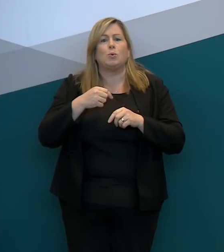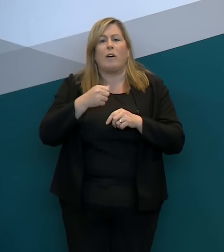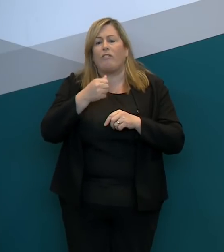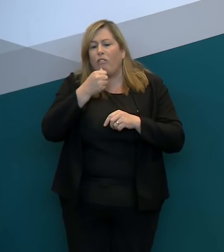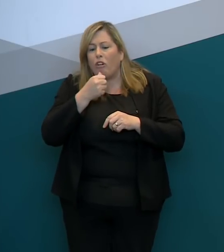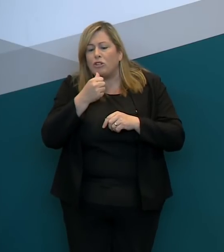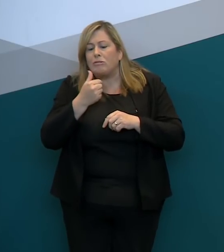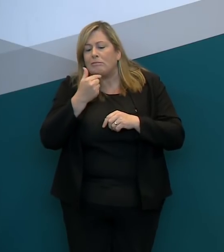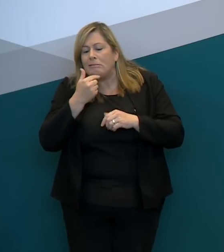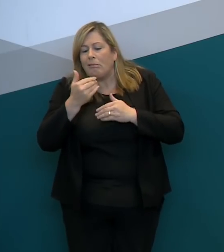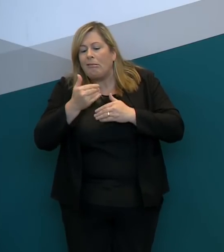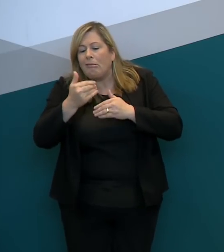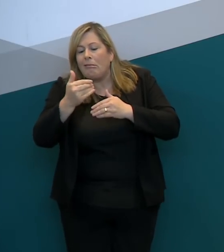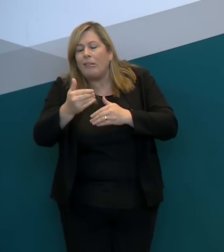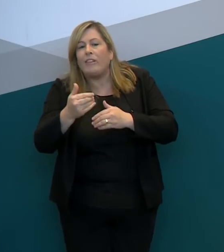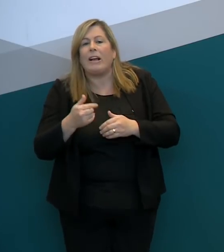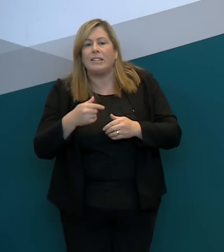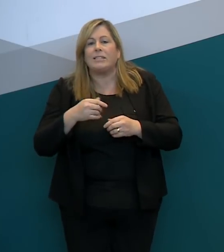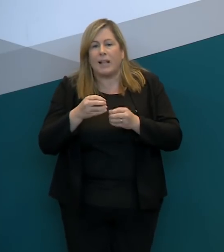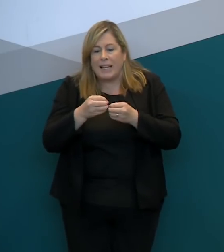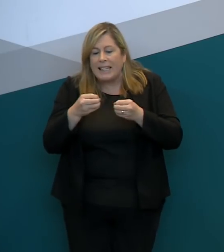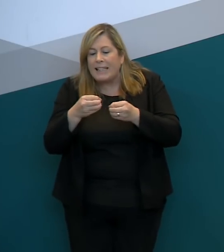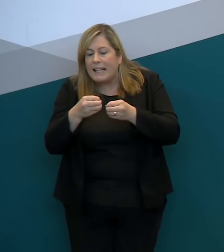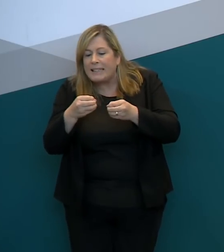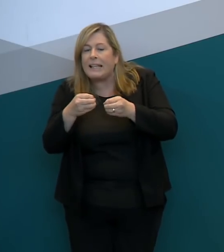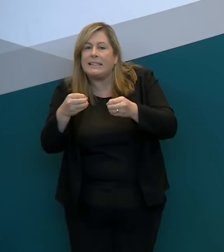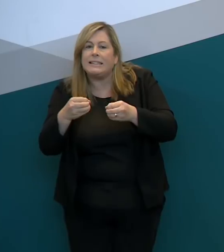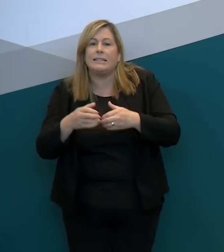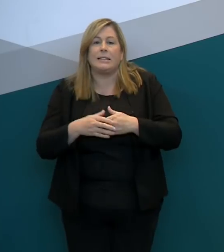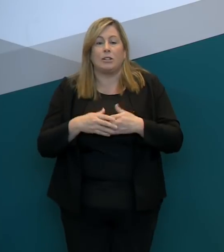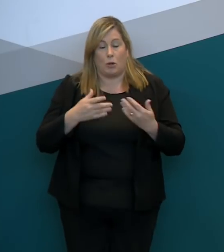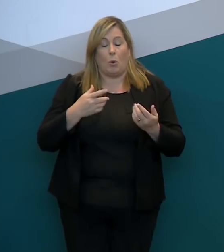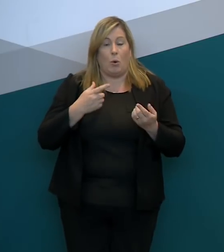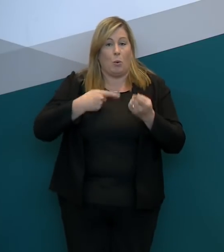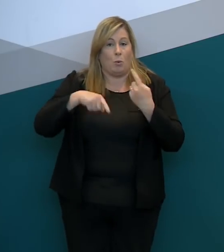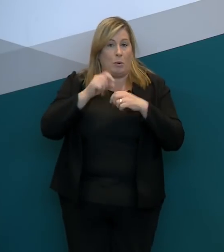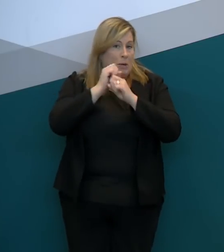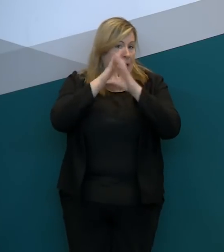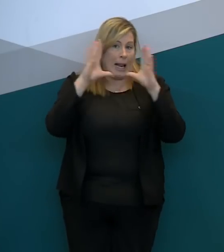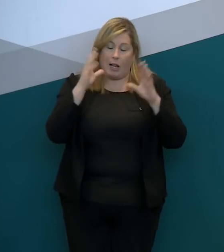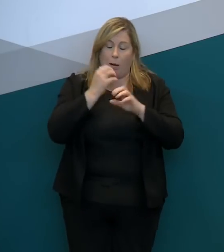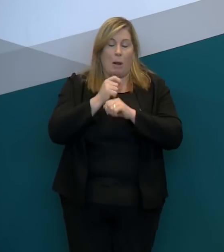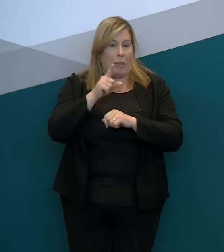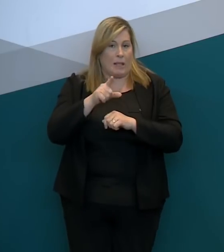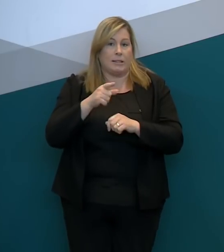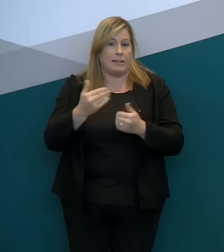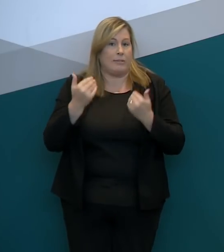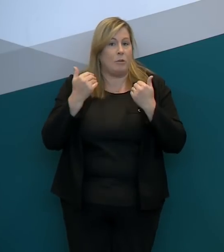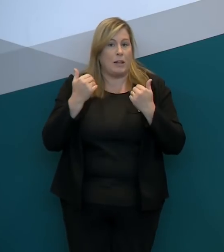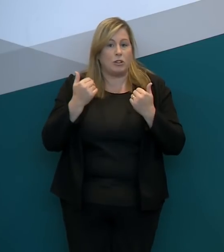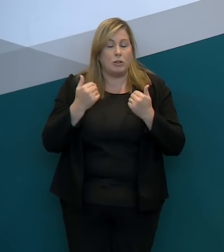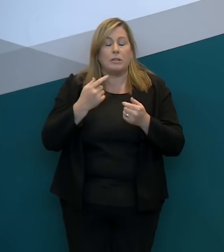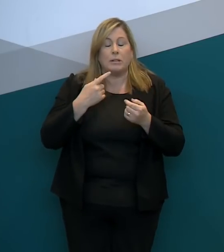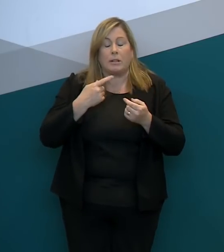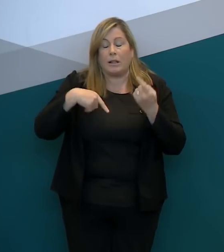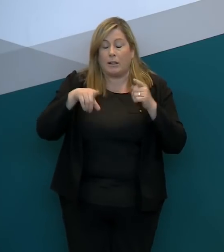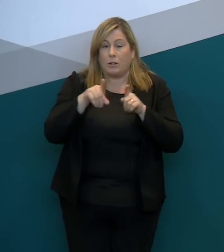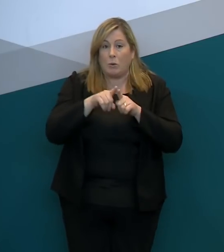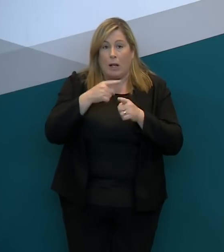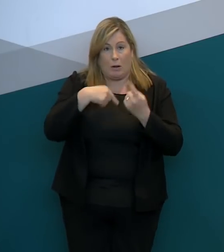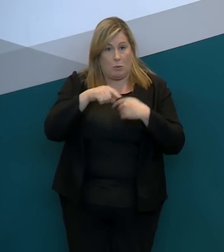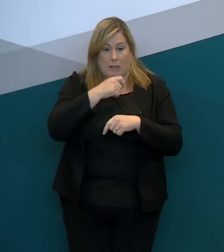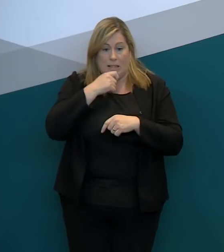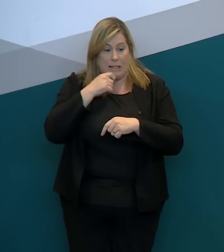an easing potentially of restrictions in the near future. So we've been clear on that particular point, and that it will need to be